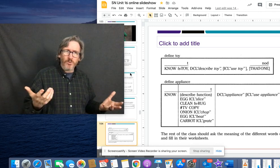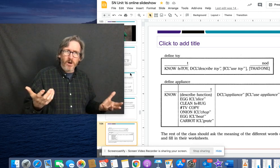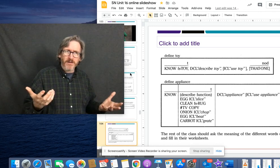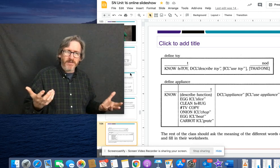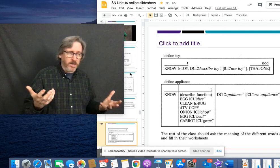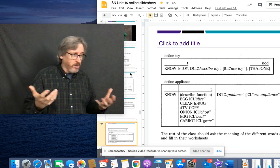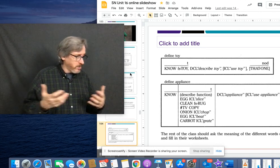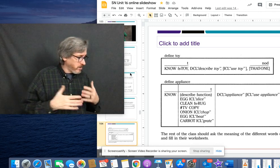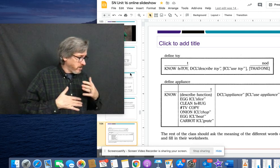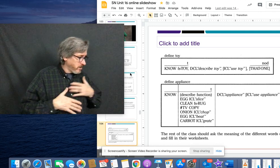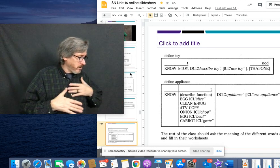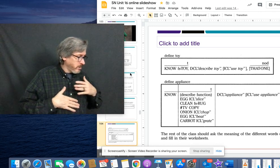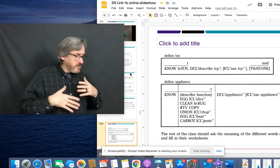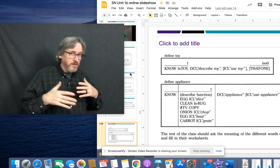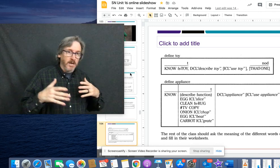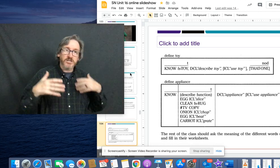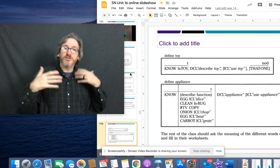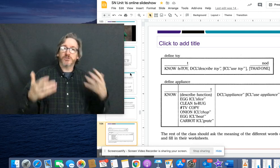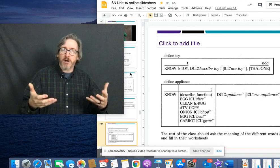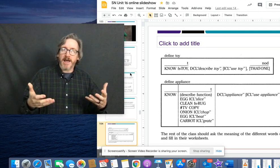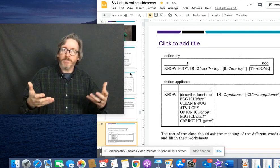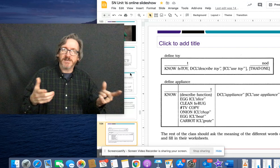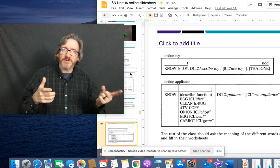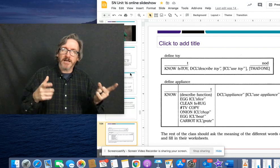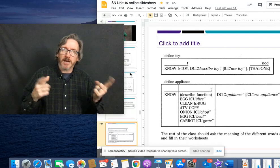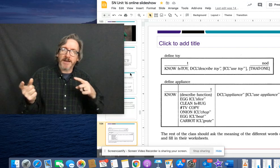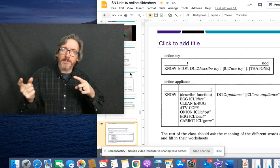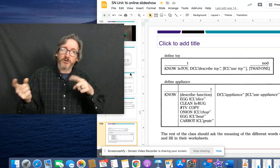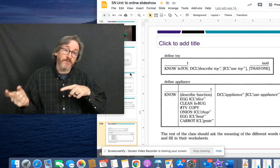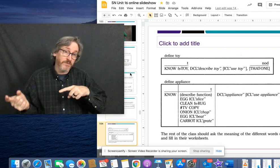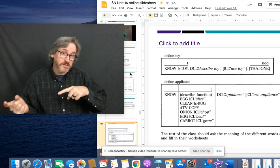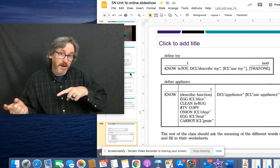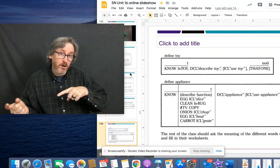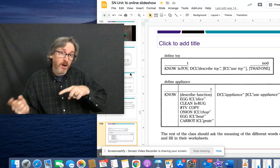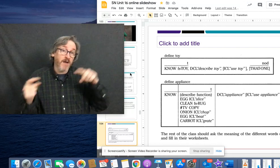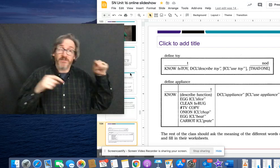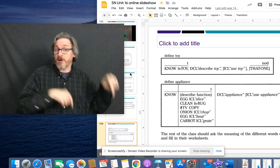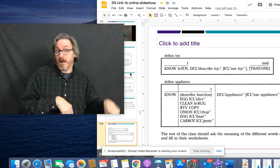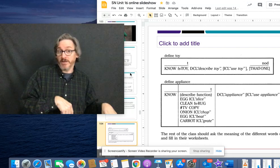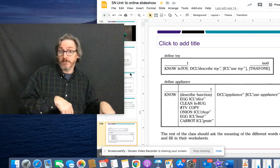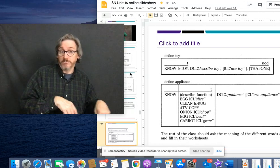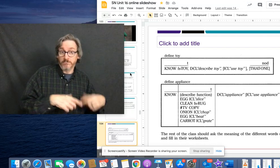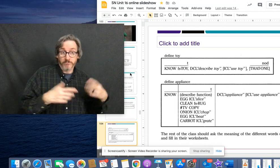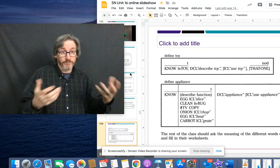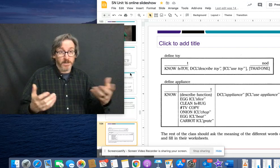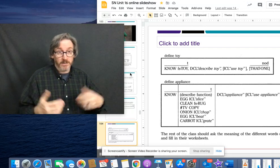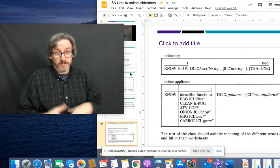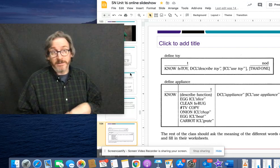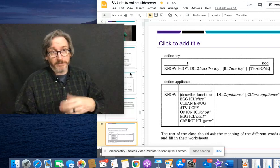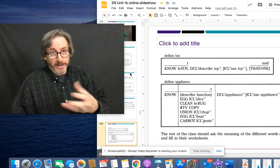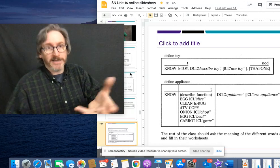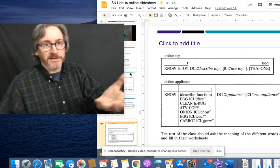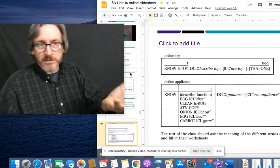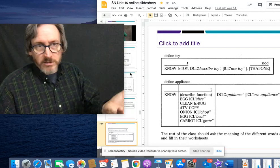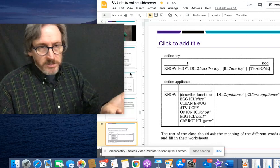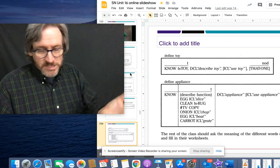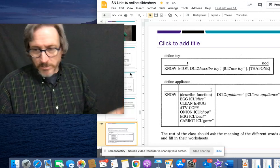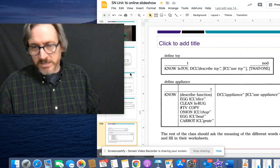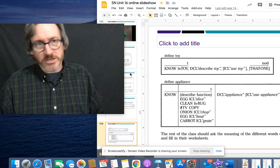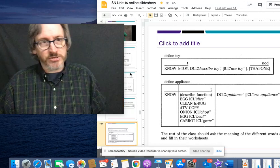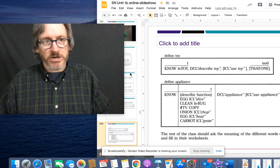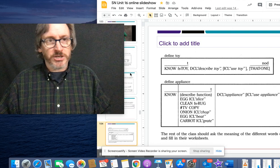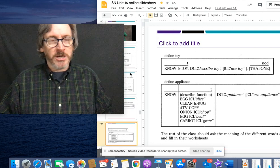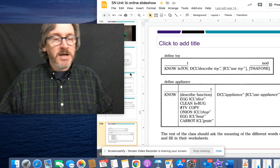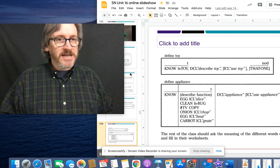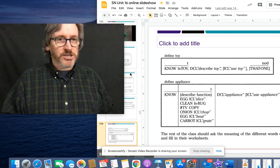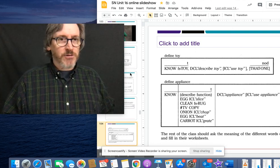ask someone what their, to describe something that a lot of people are confused about of their hobby. Like someone